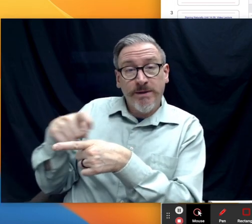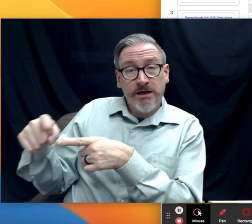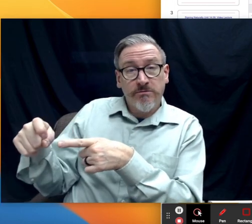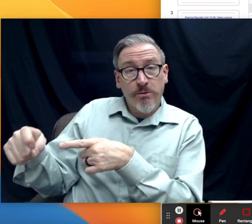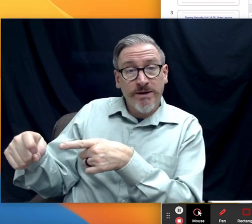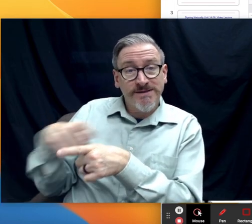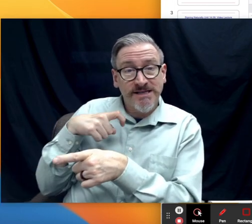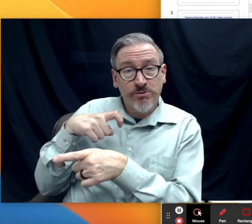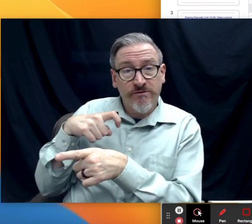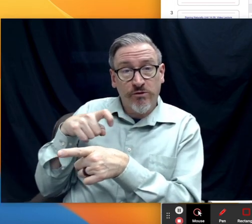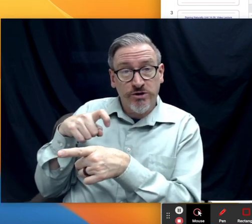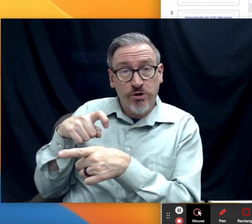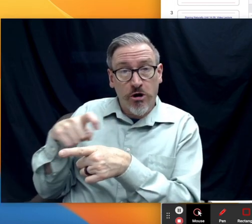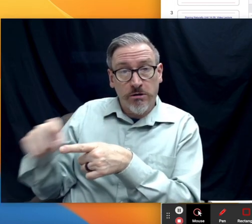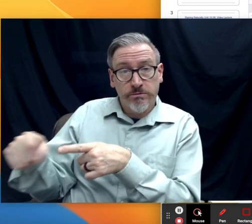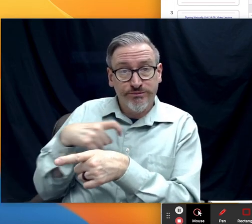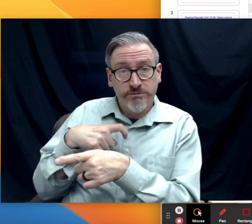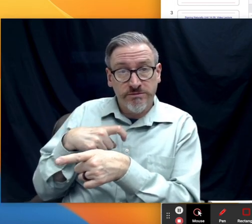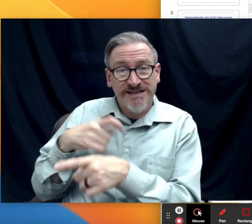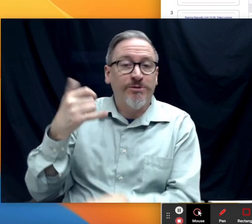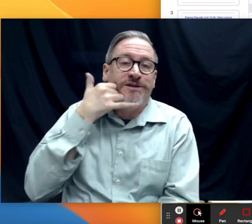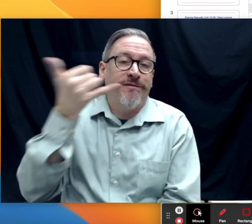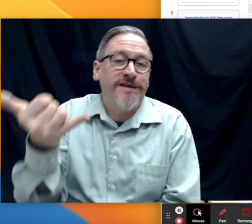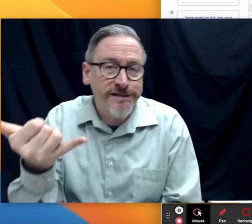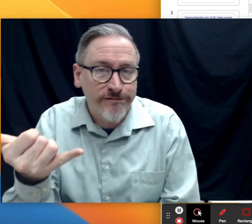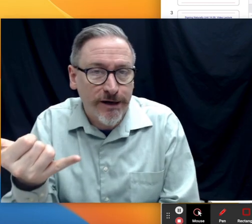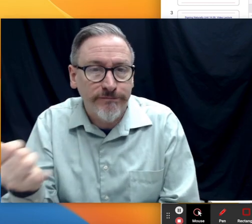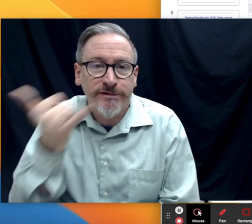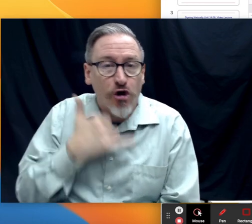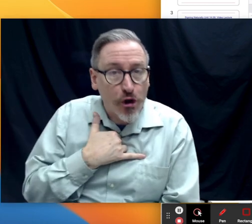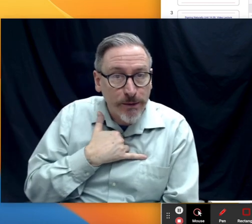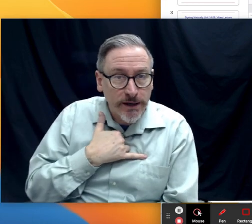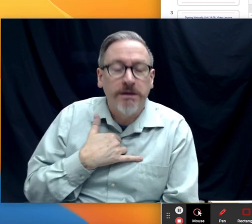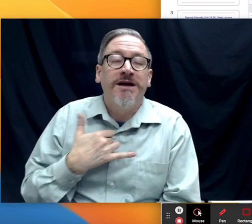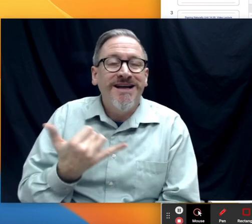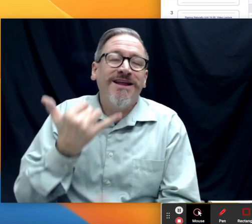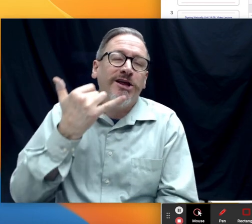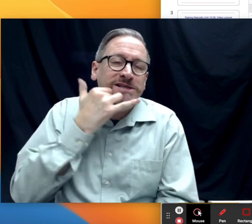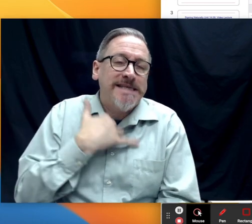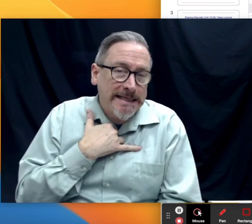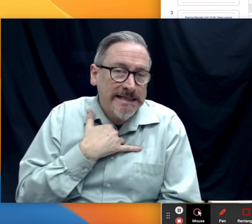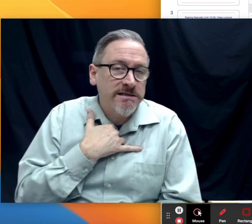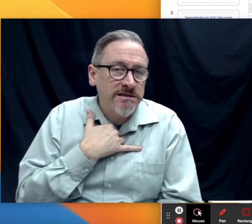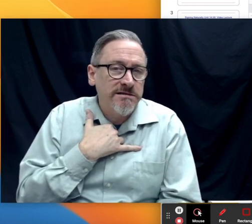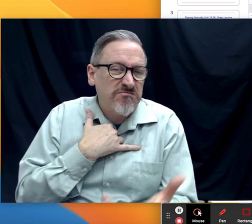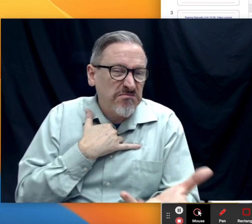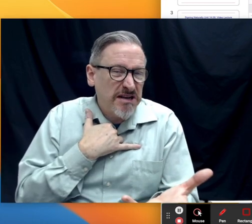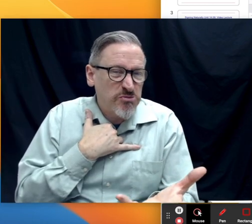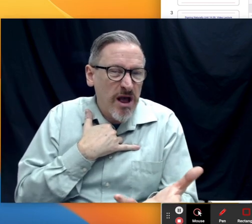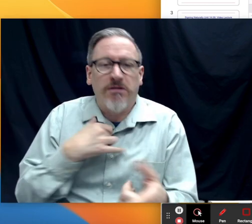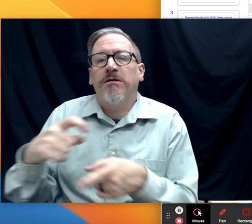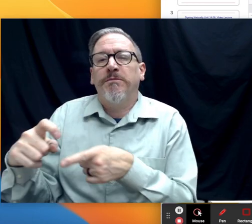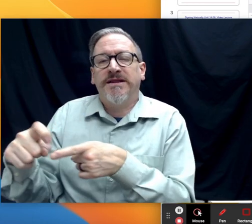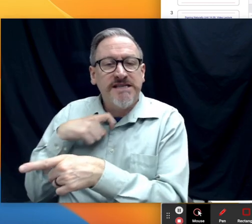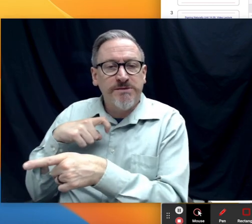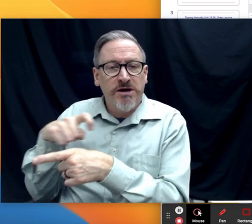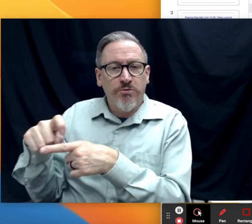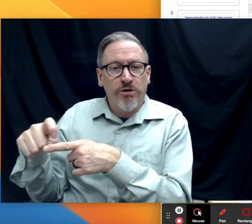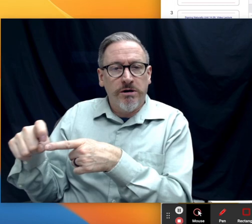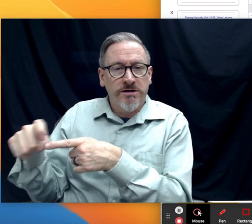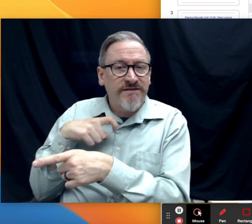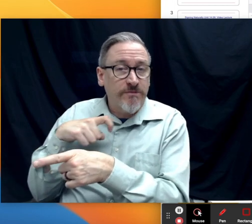Telephone me. Remember we used this one for to call as opposed to this, right? Called me. You'll see this as well, but this